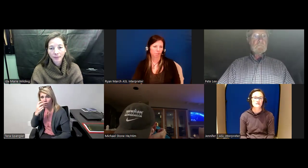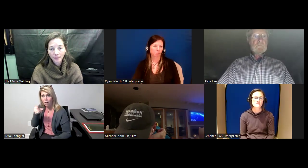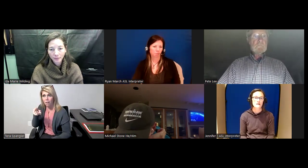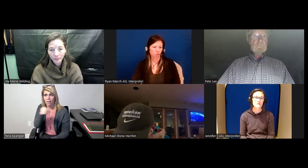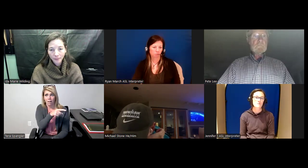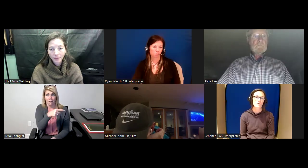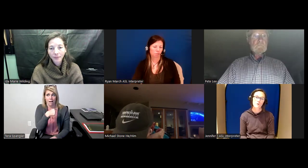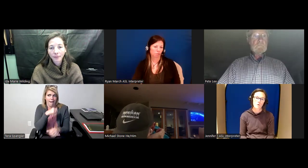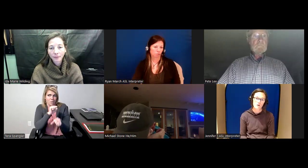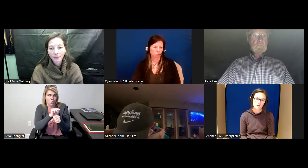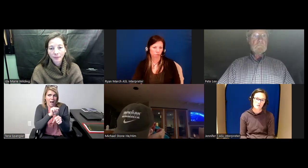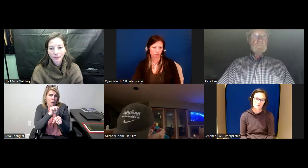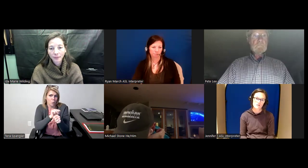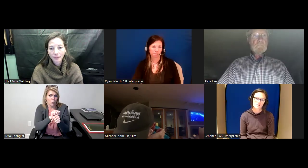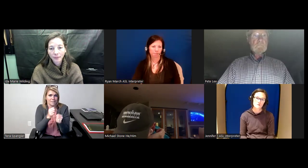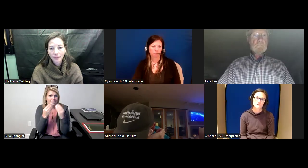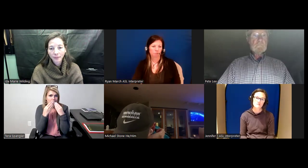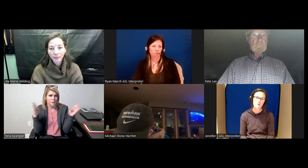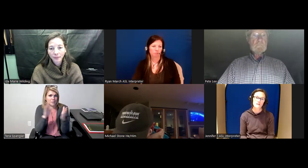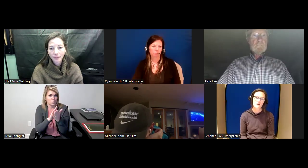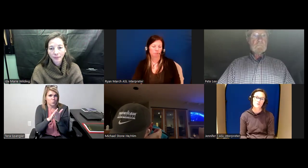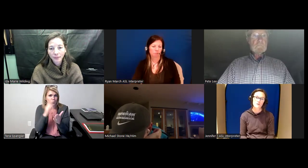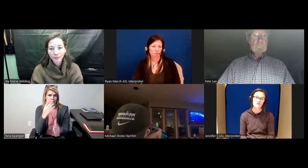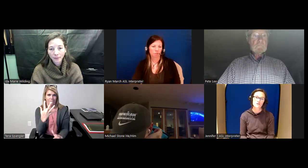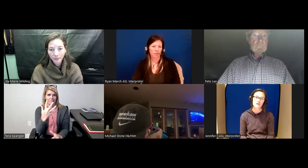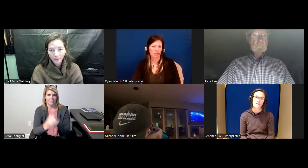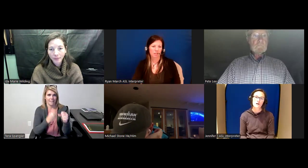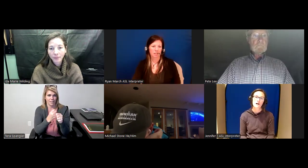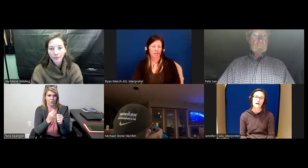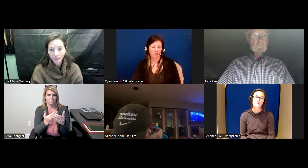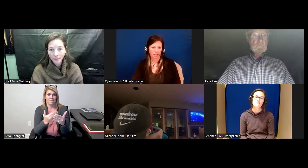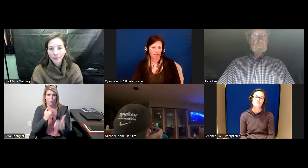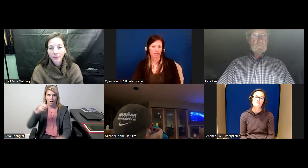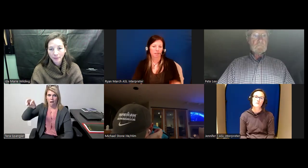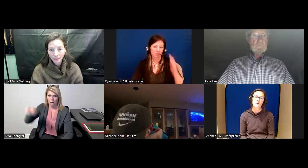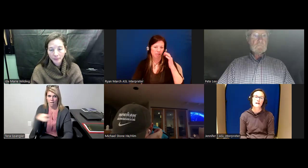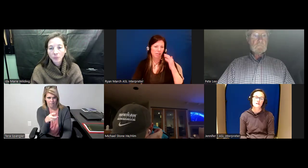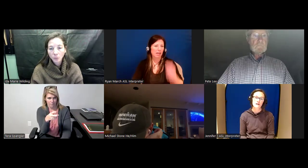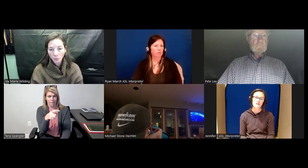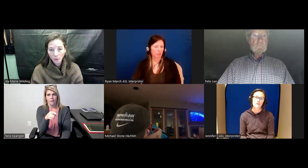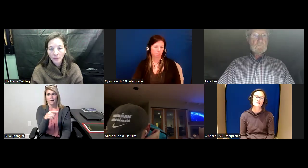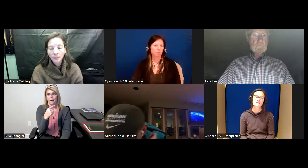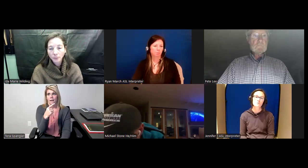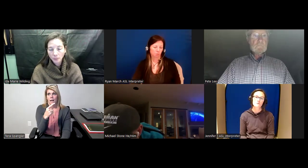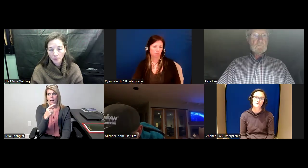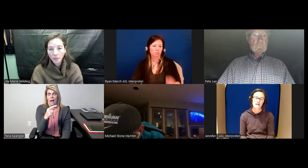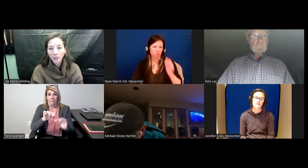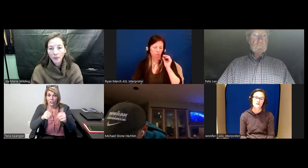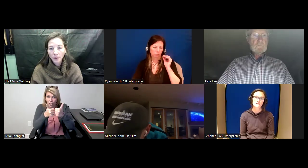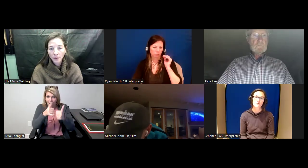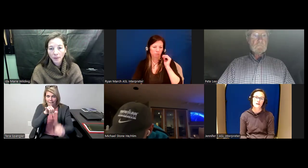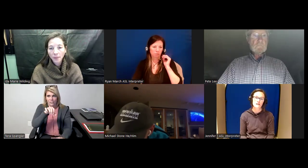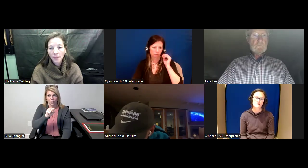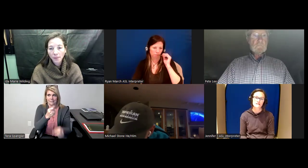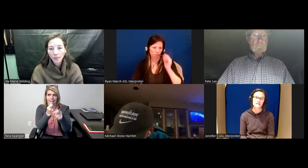Some students might be more oral, using spoken language. I taught in a public school for 5